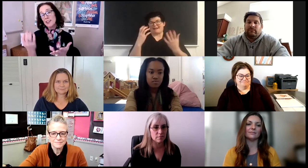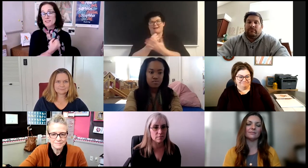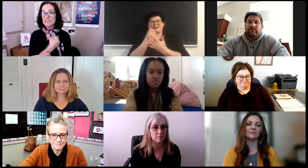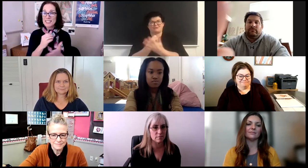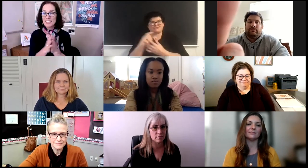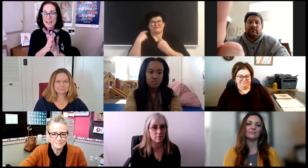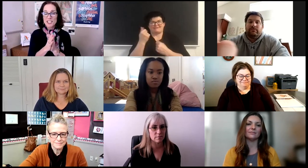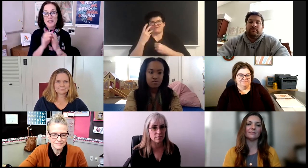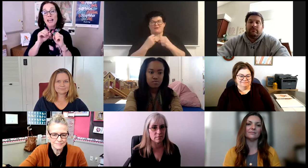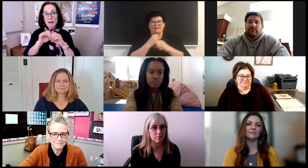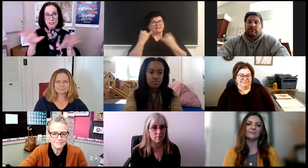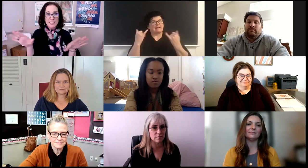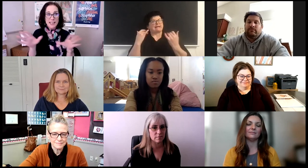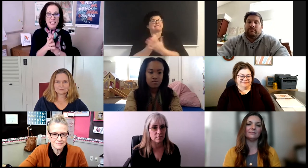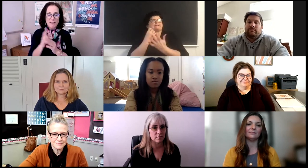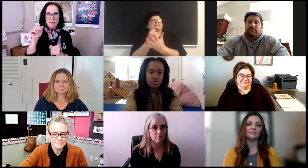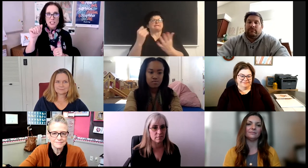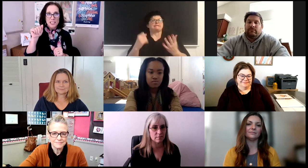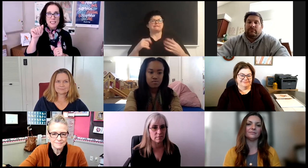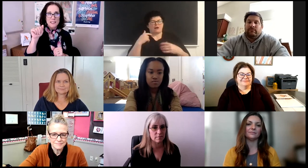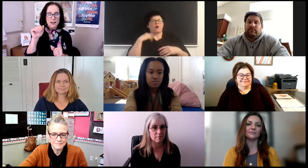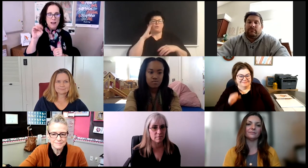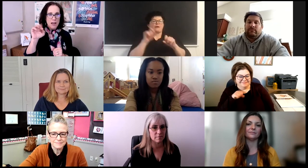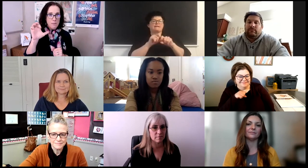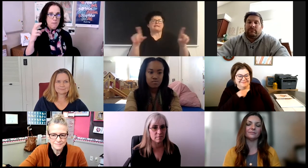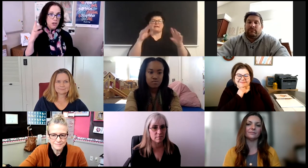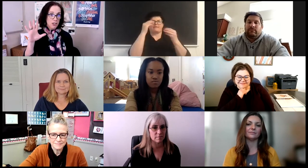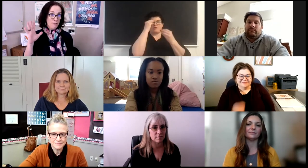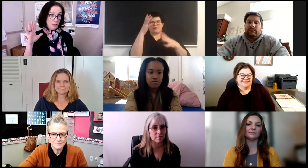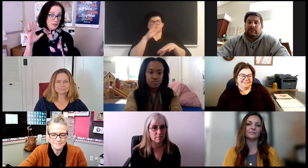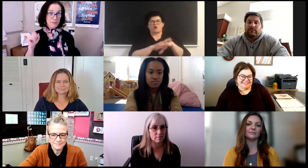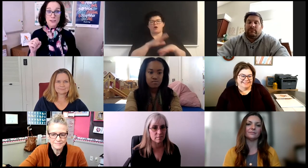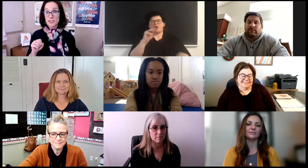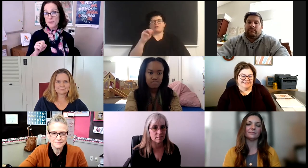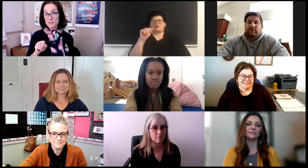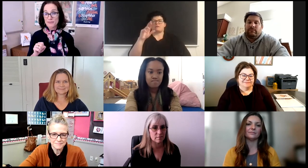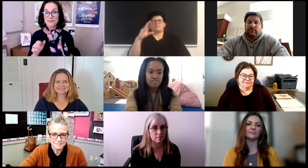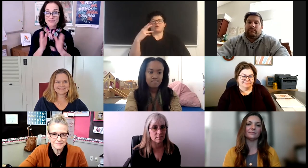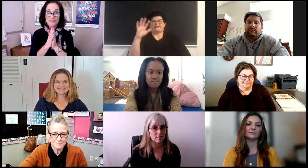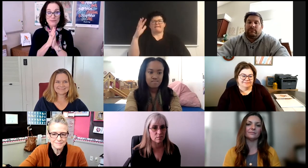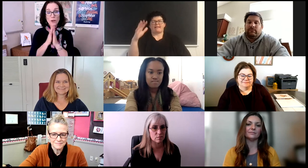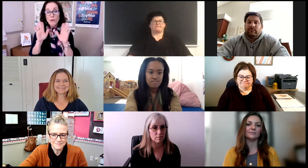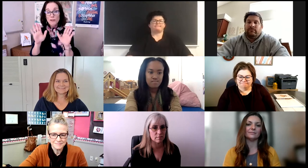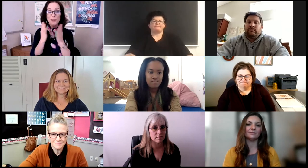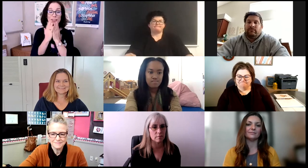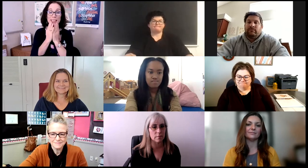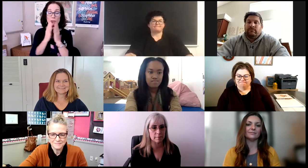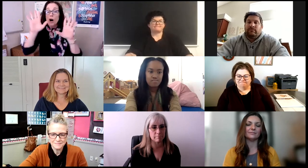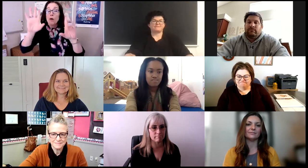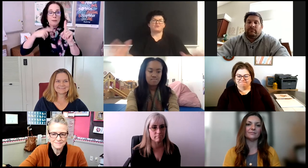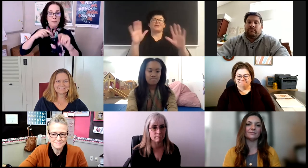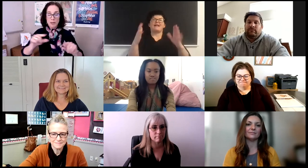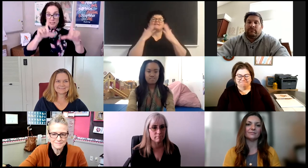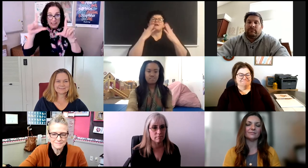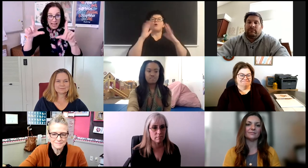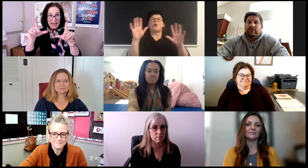so take advantage of it. I will send out that information. It is on March 5th. So wonderful. Thank you. Oh,